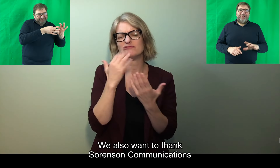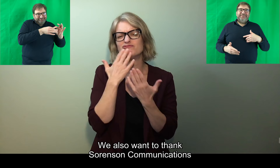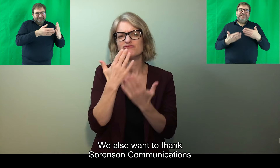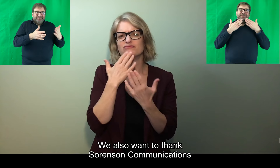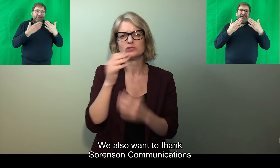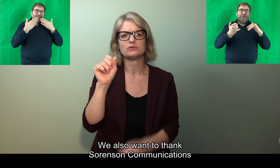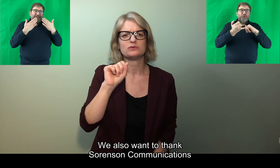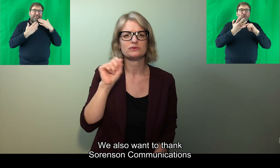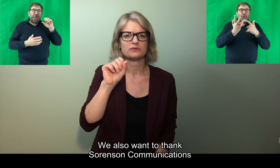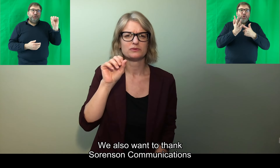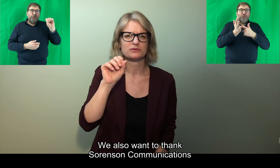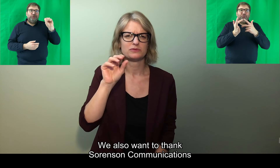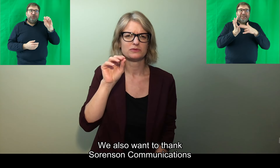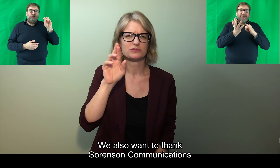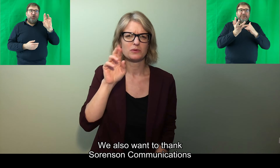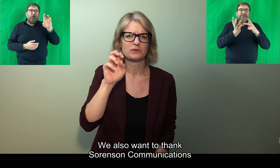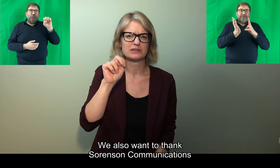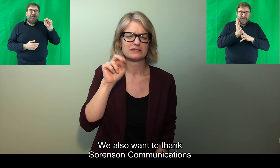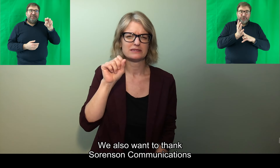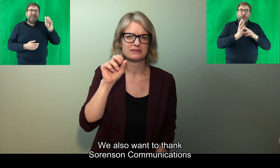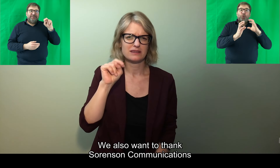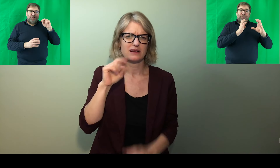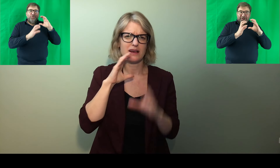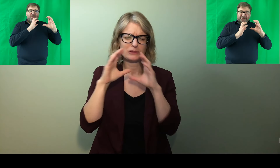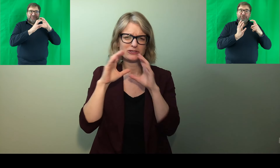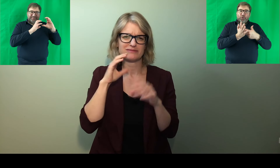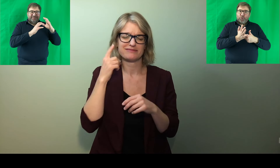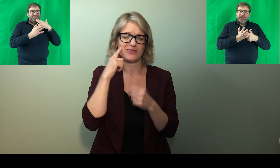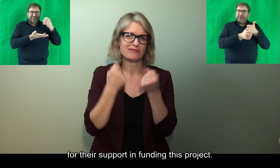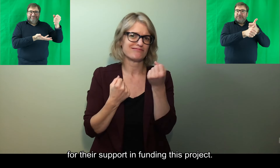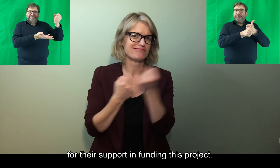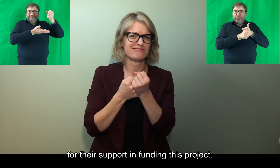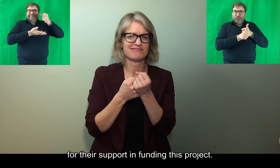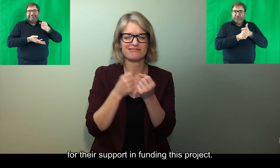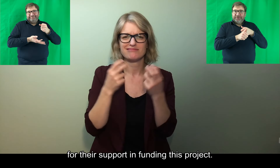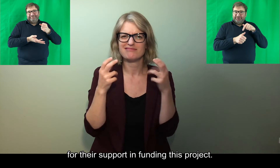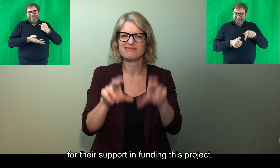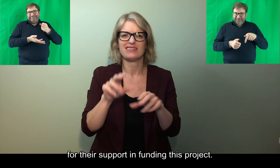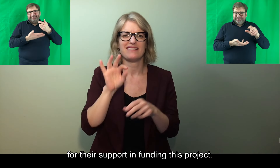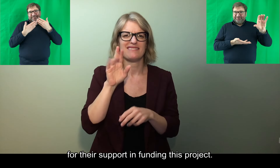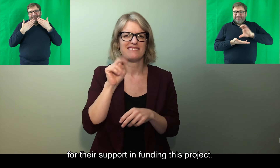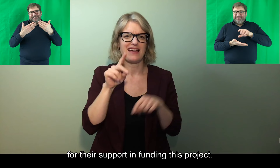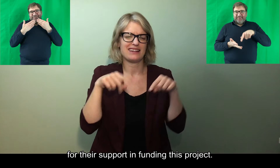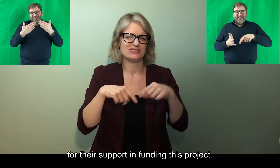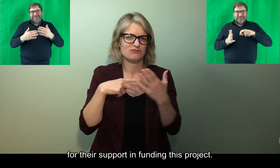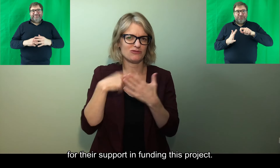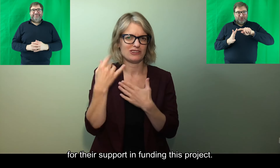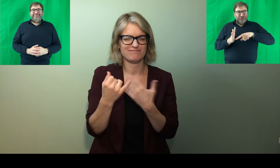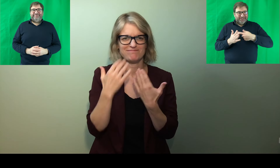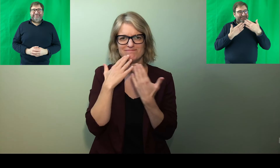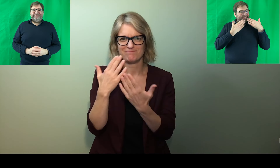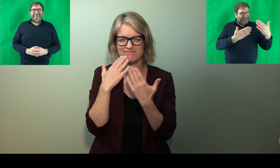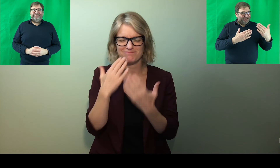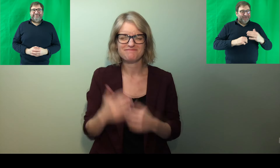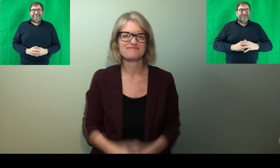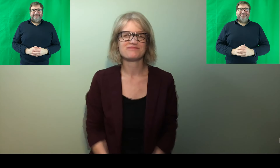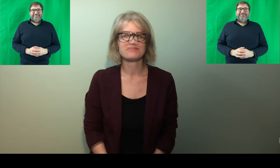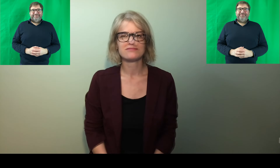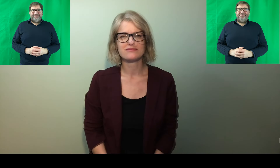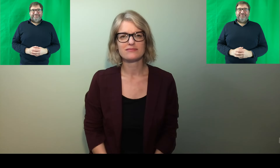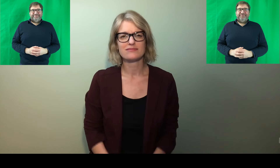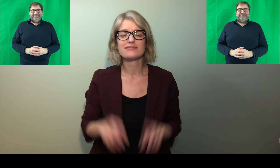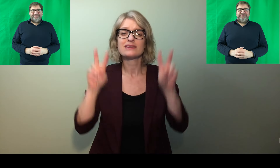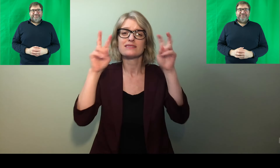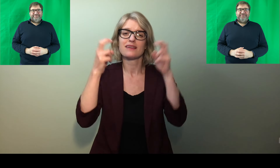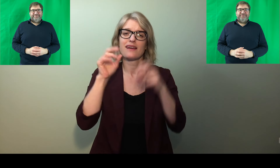We also want to thank Sorensen Communications for their support in funding this project.